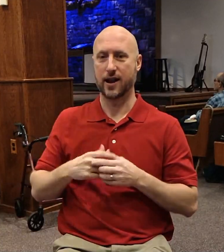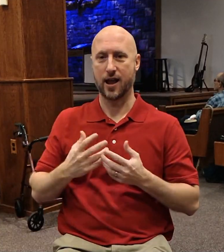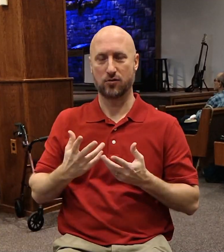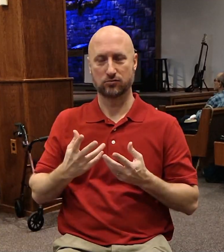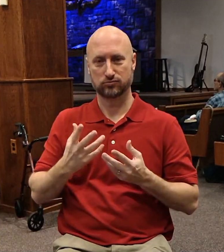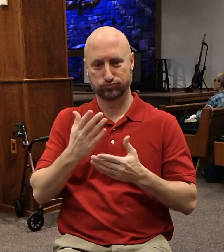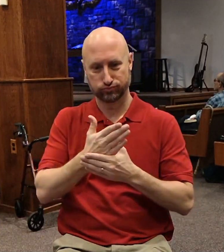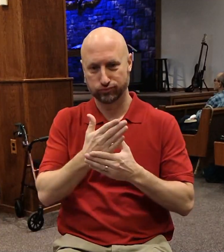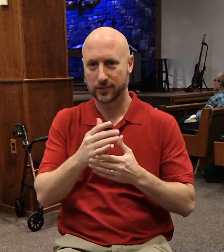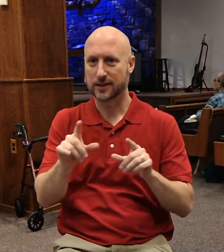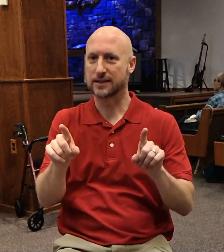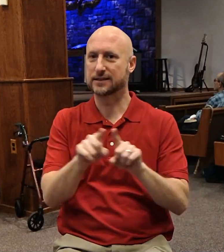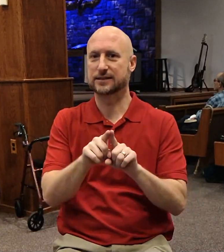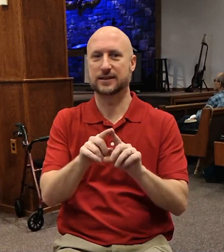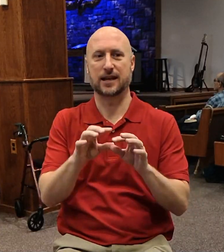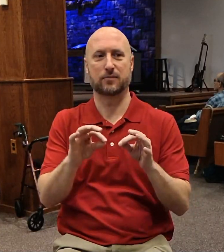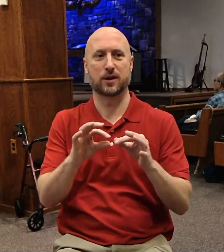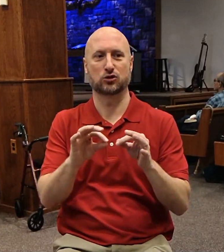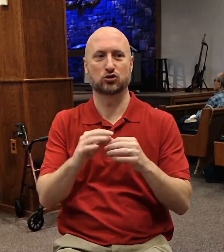love one another.